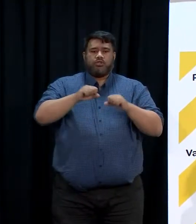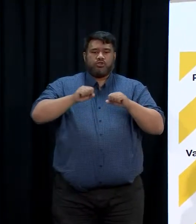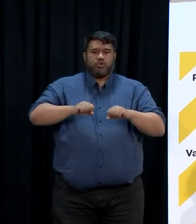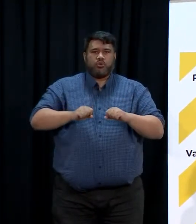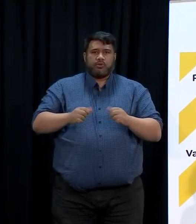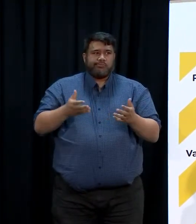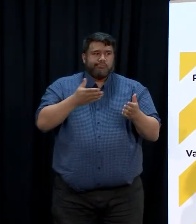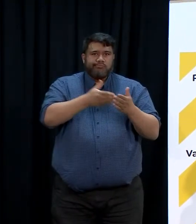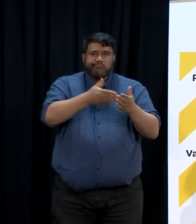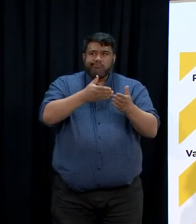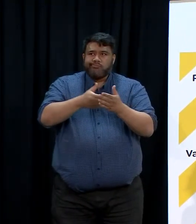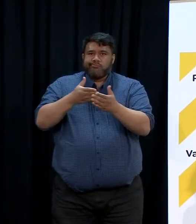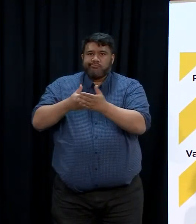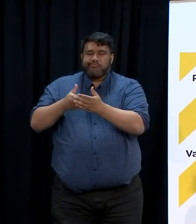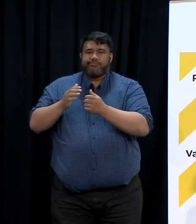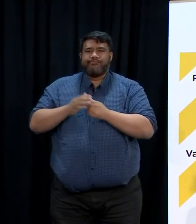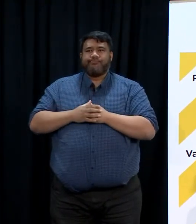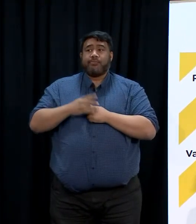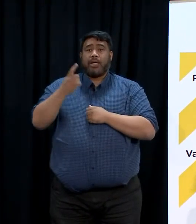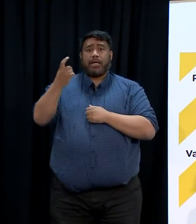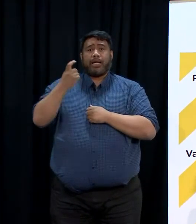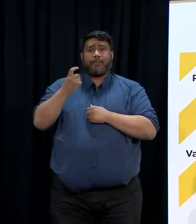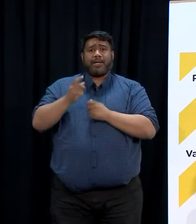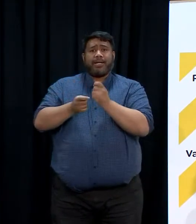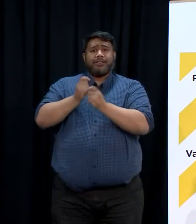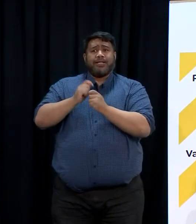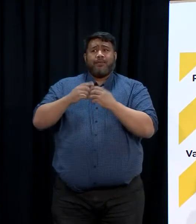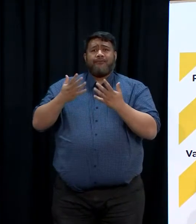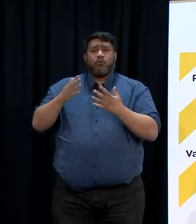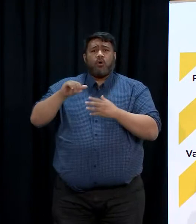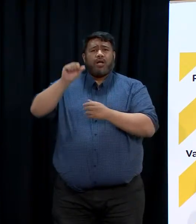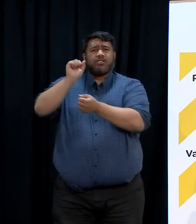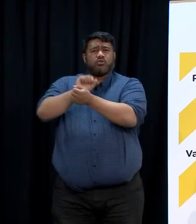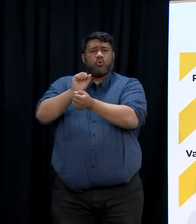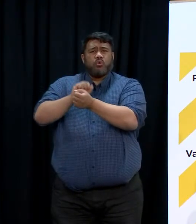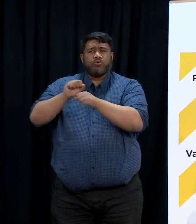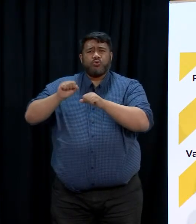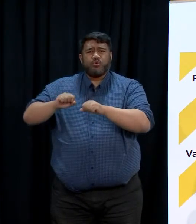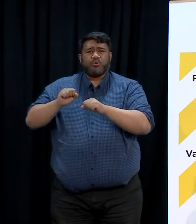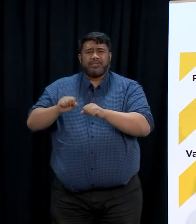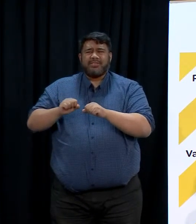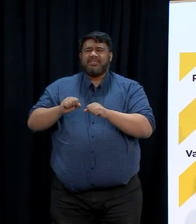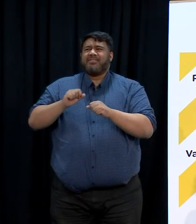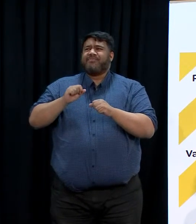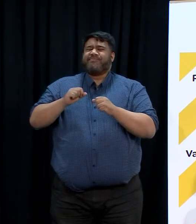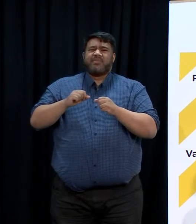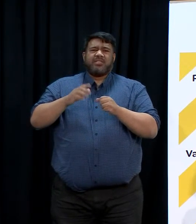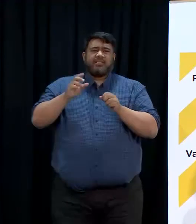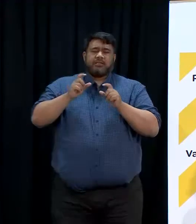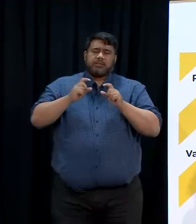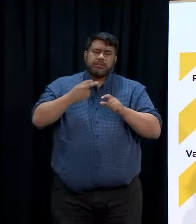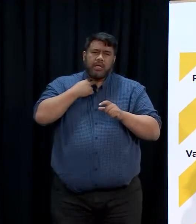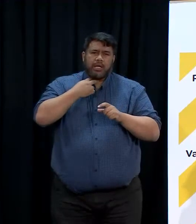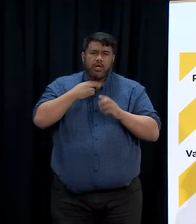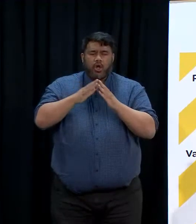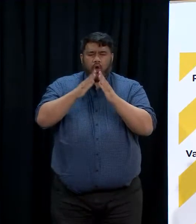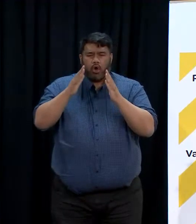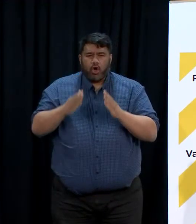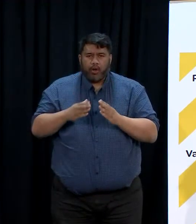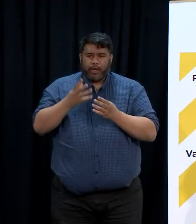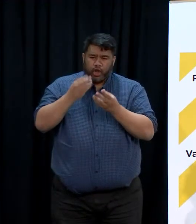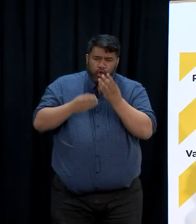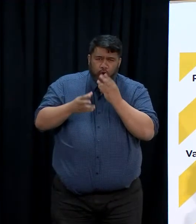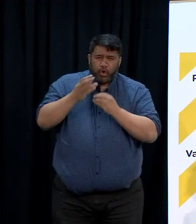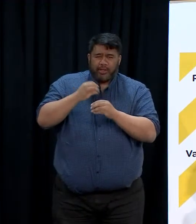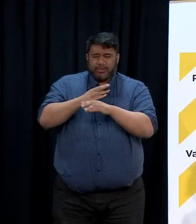racing up for our senior secondary school students in particular, and the stresses and strains that learning from home creates become more evident by